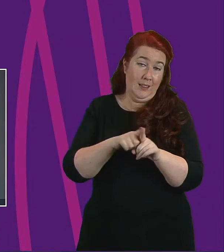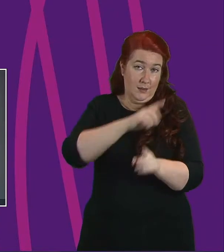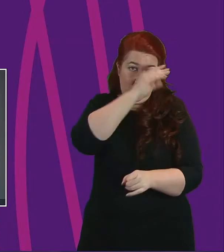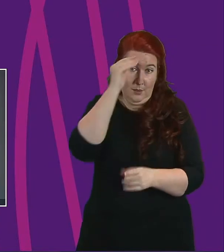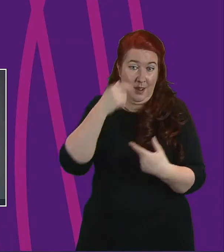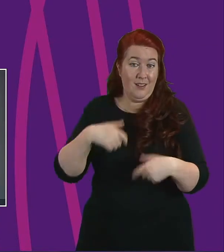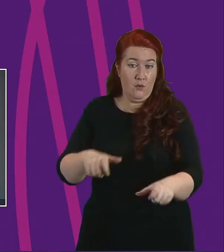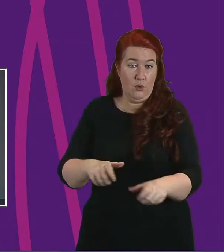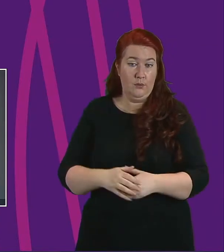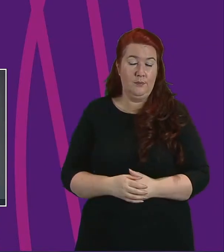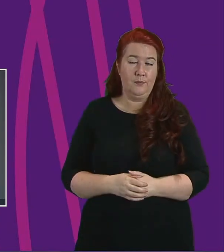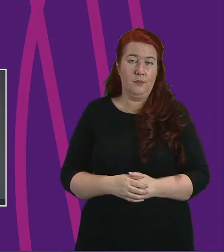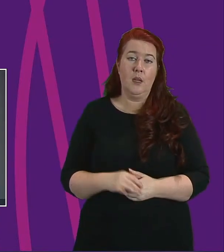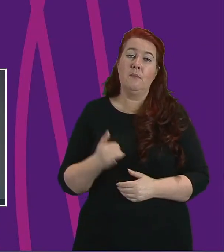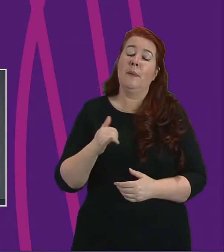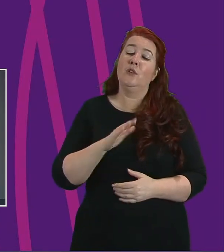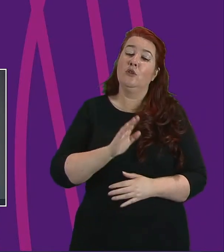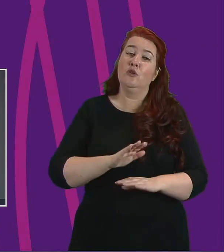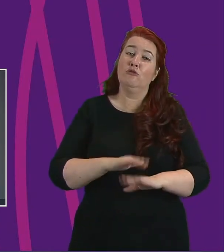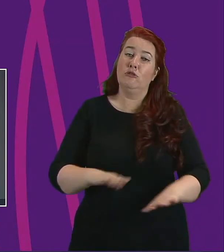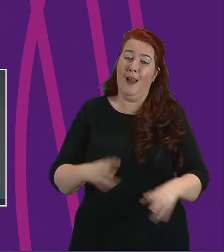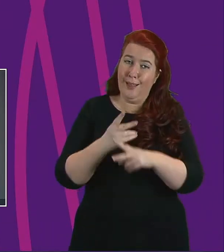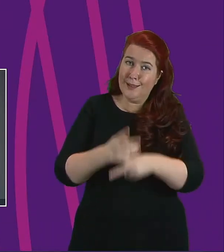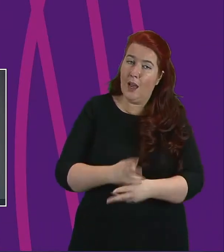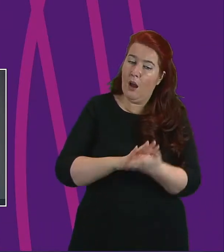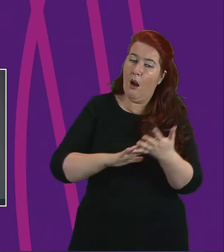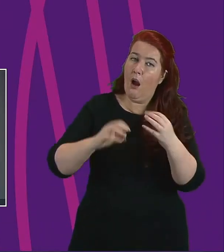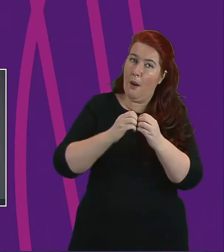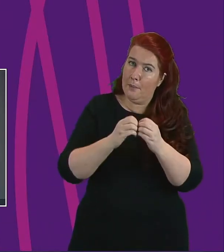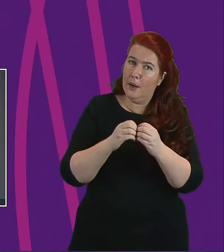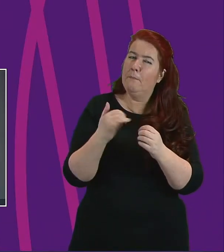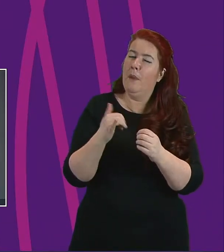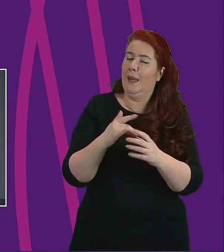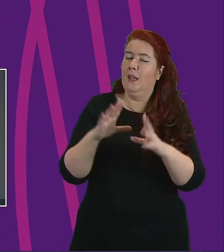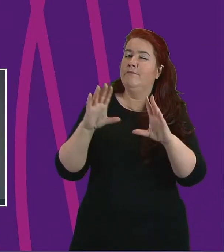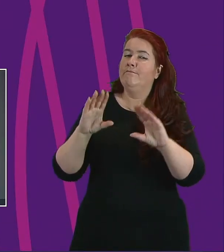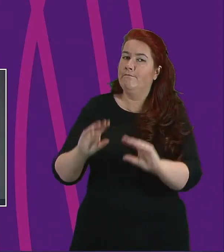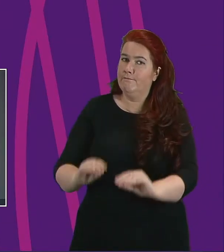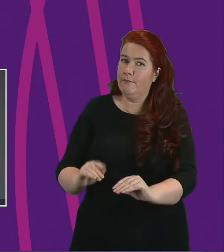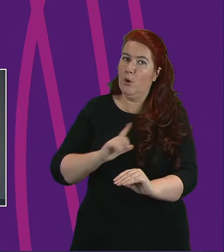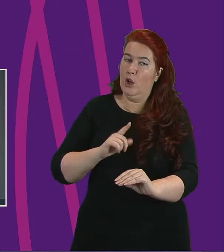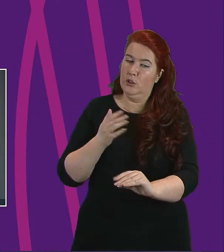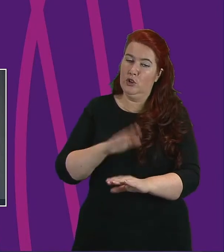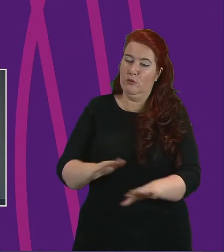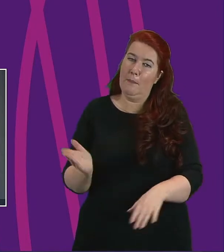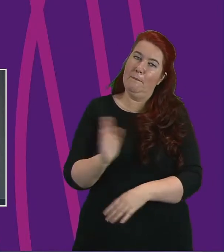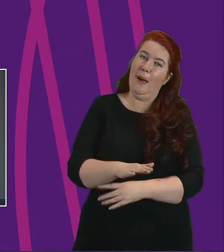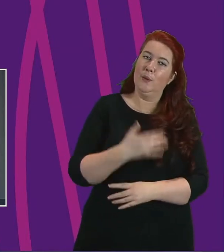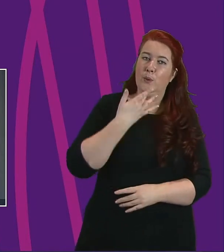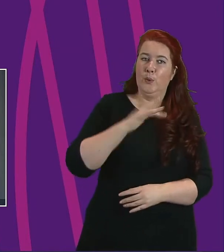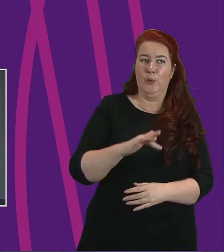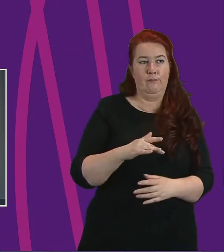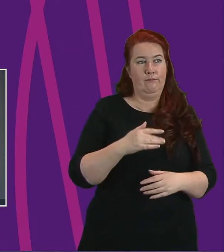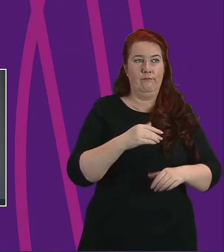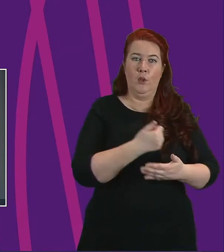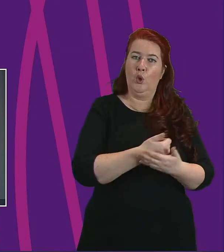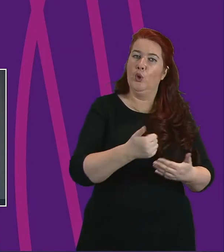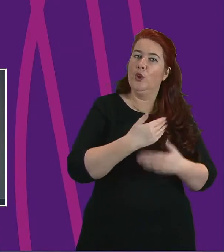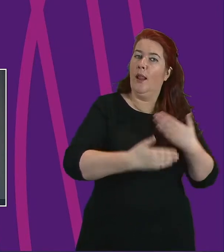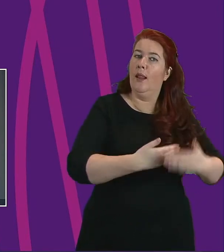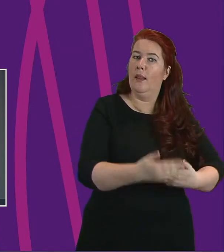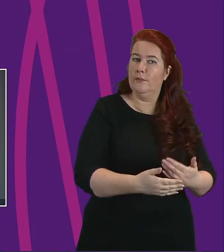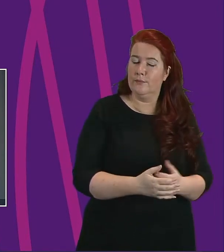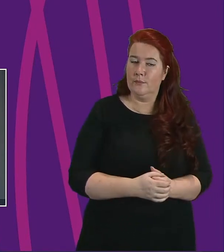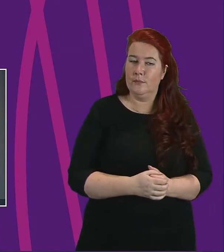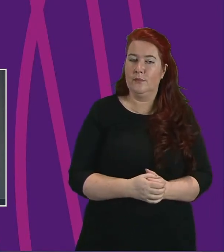of childcare hubs may reduce as more children return to their familiar settings. In order to prepare for August, teachers and